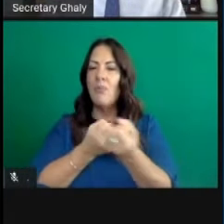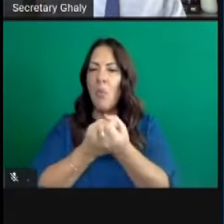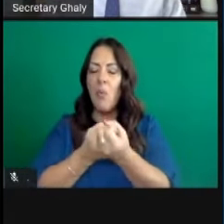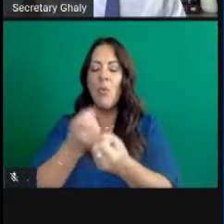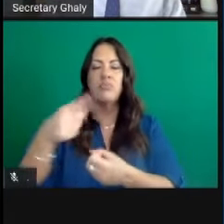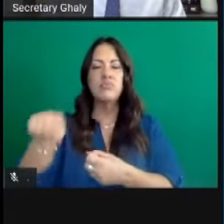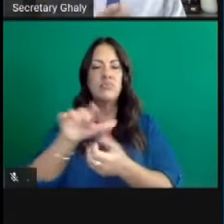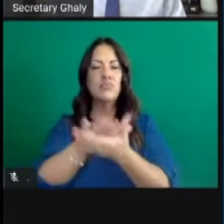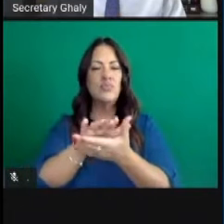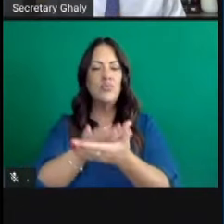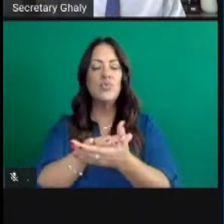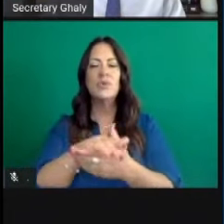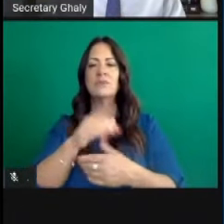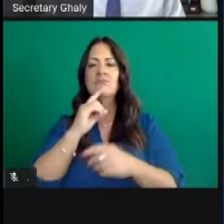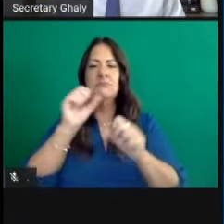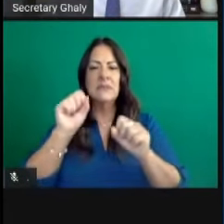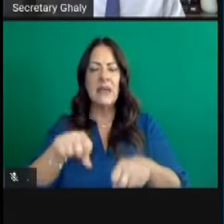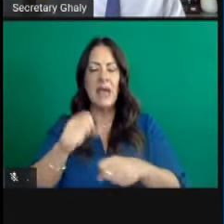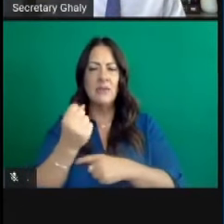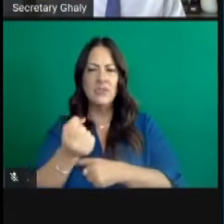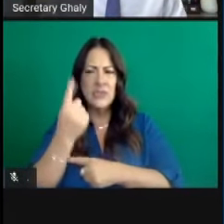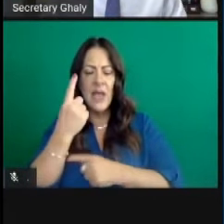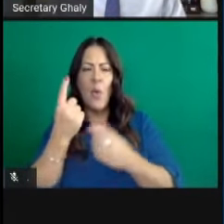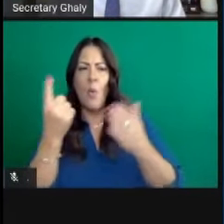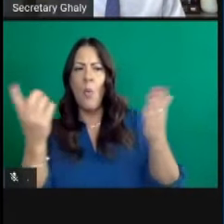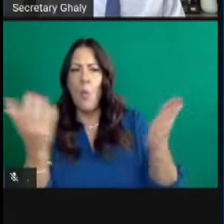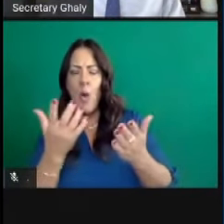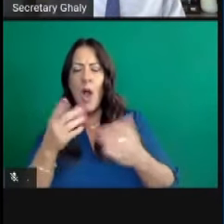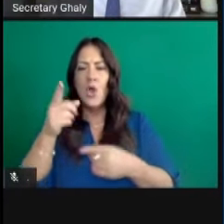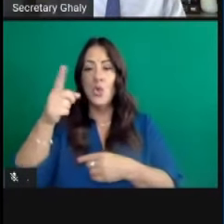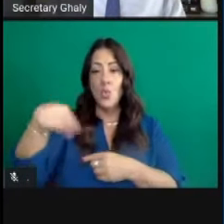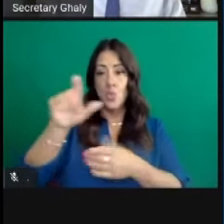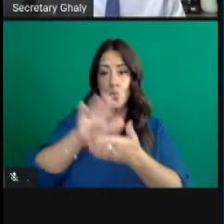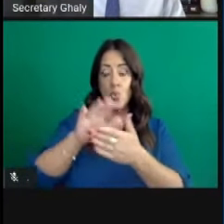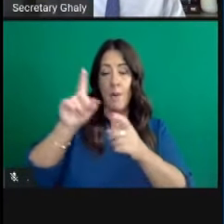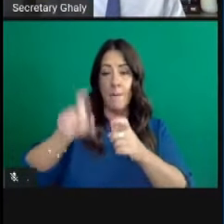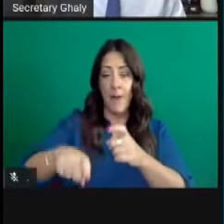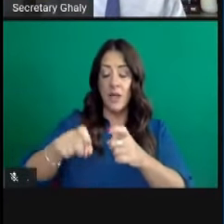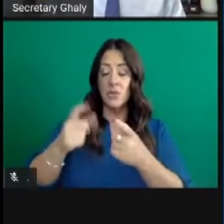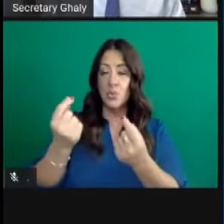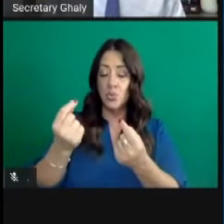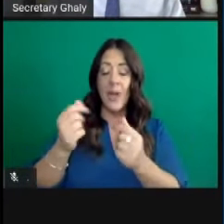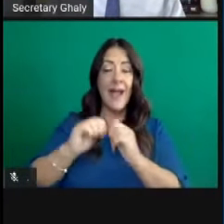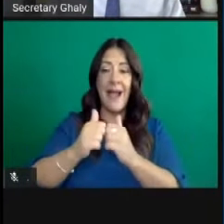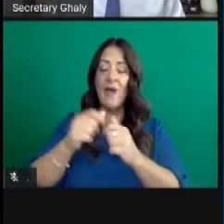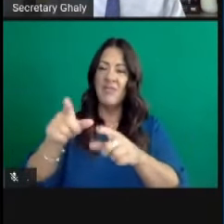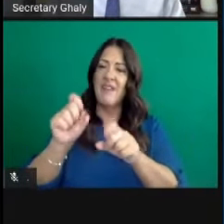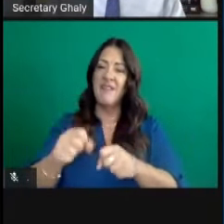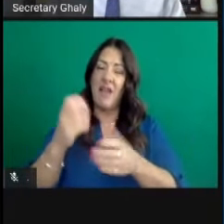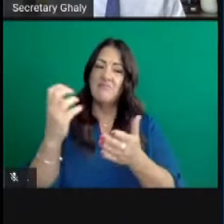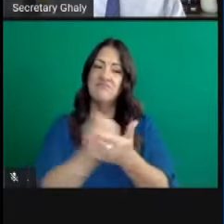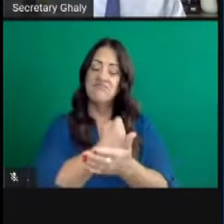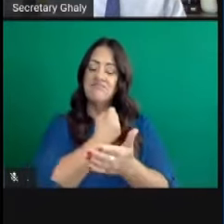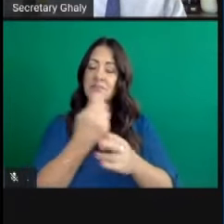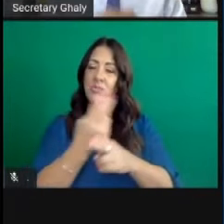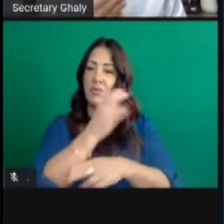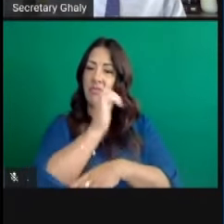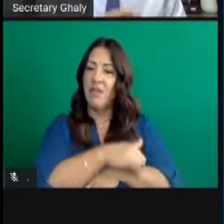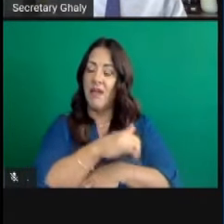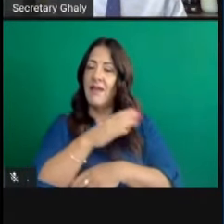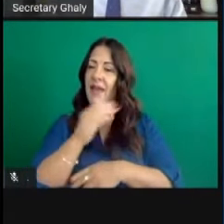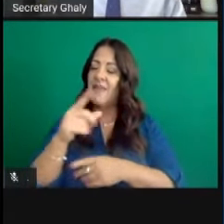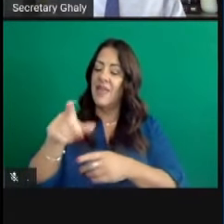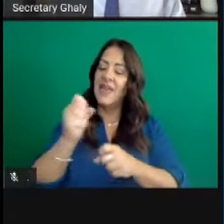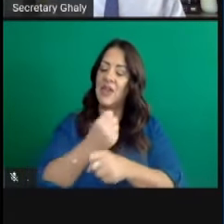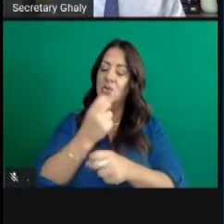that schools understand what they must do to take advantage of this, how the state is there to support them, and then